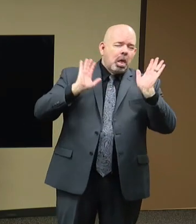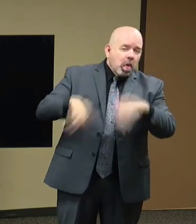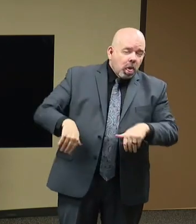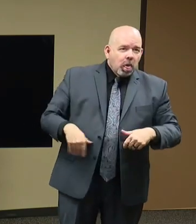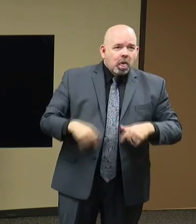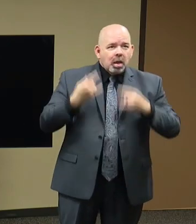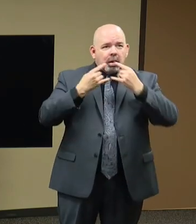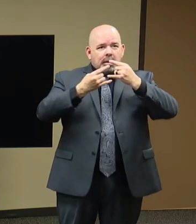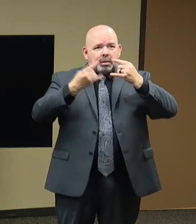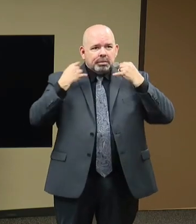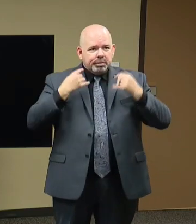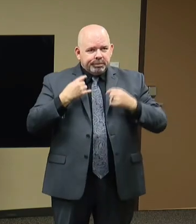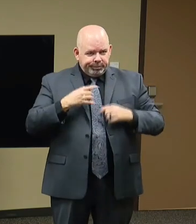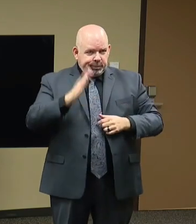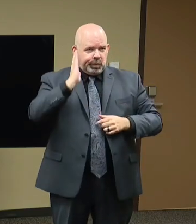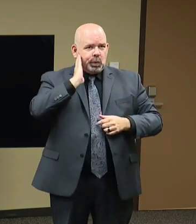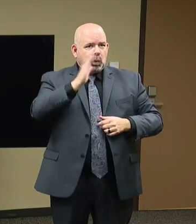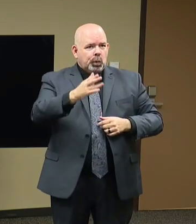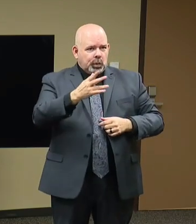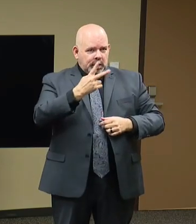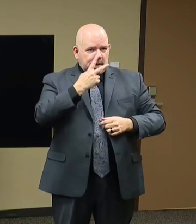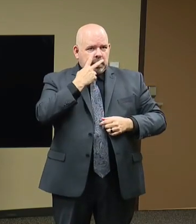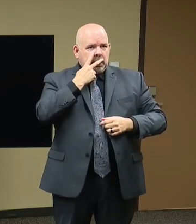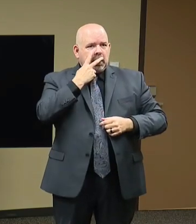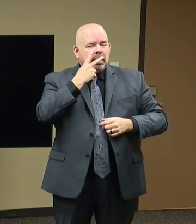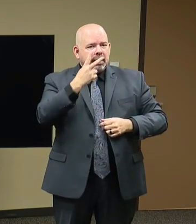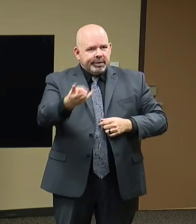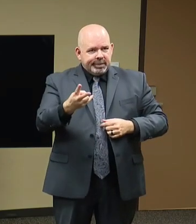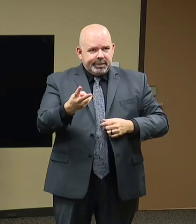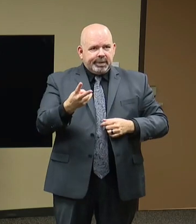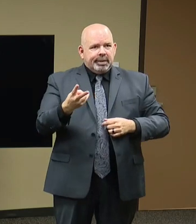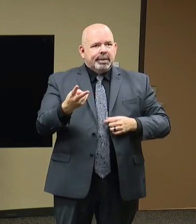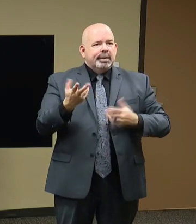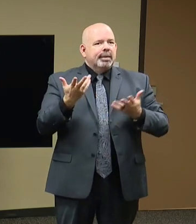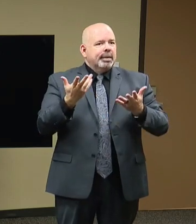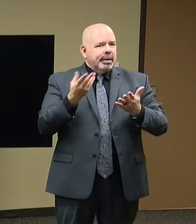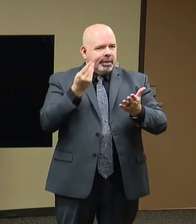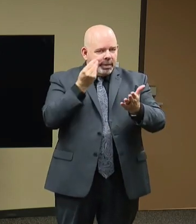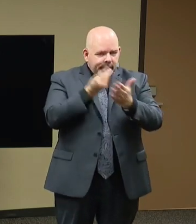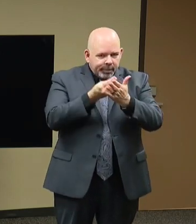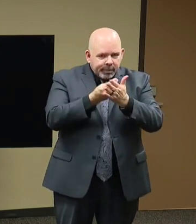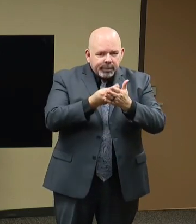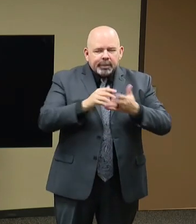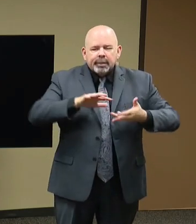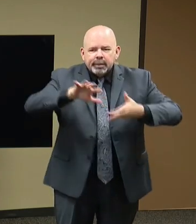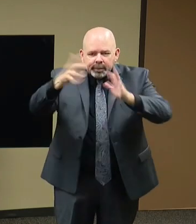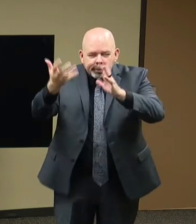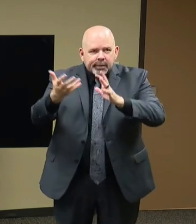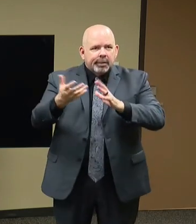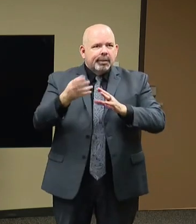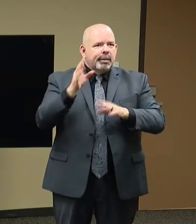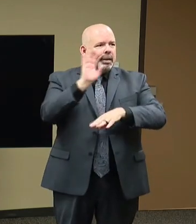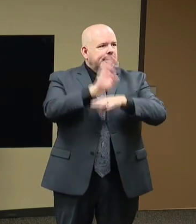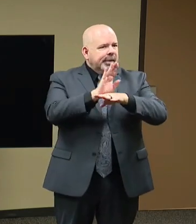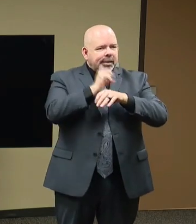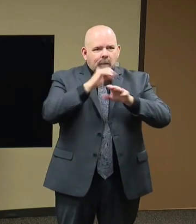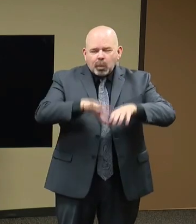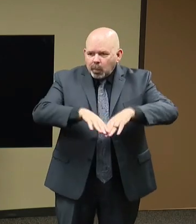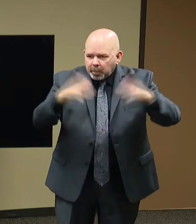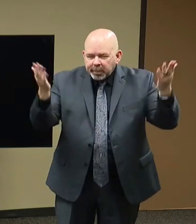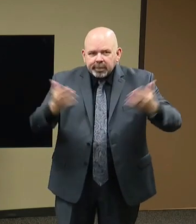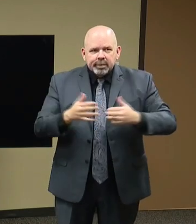fail, the economy hurt, people losing their jobs, more and more people getting sick and dying.